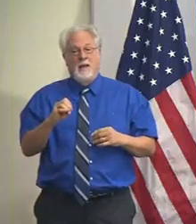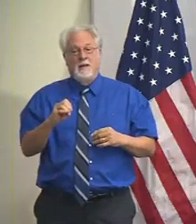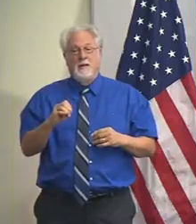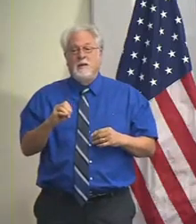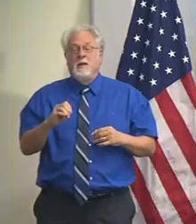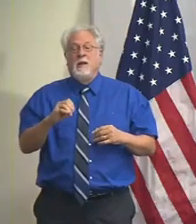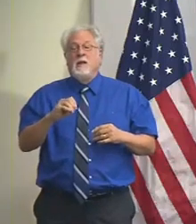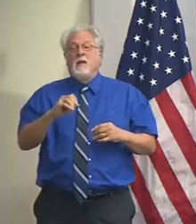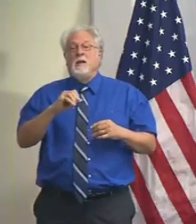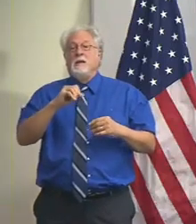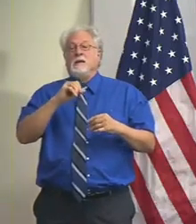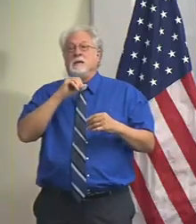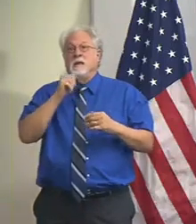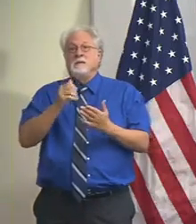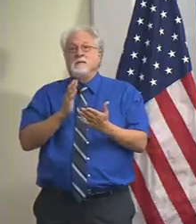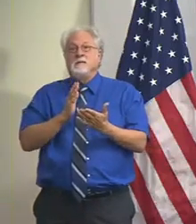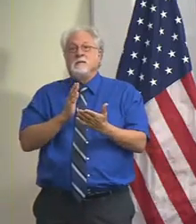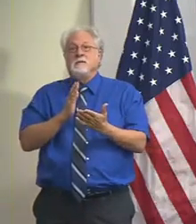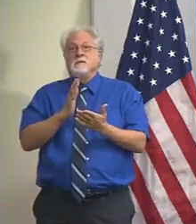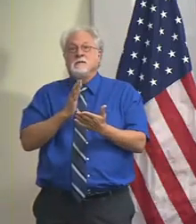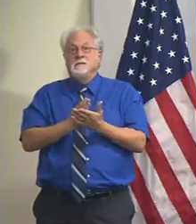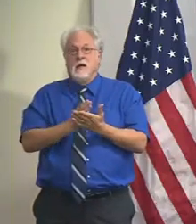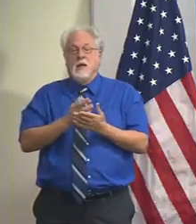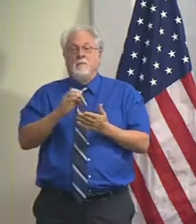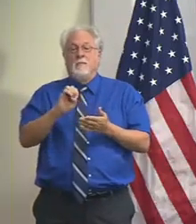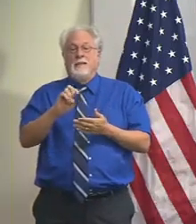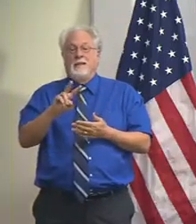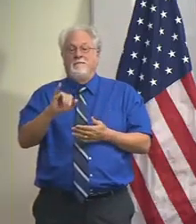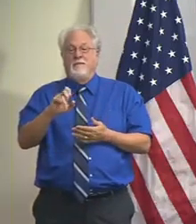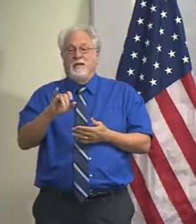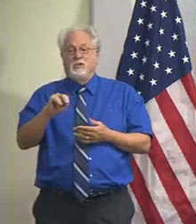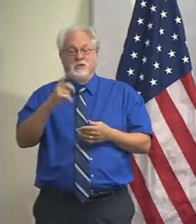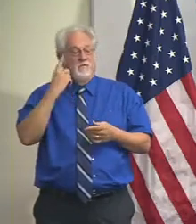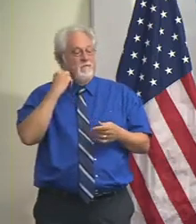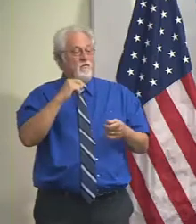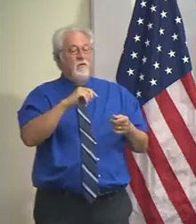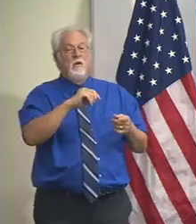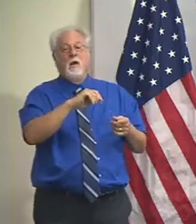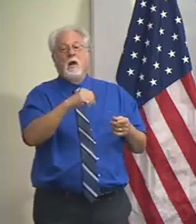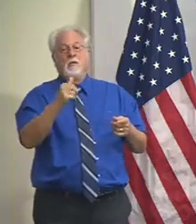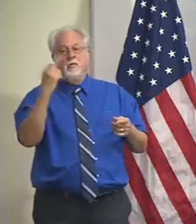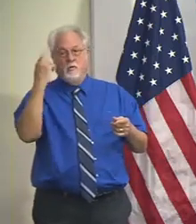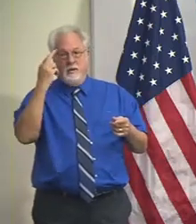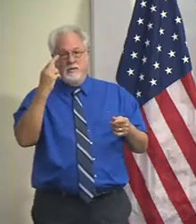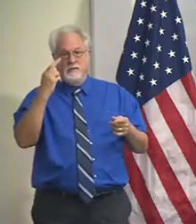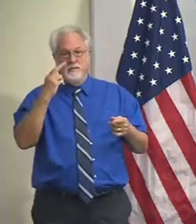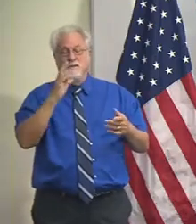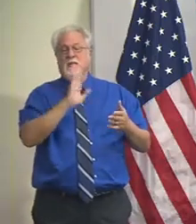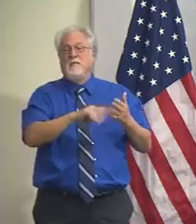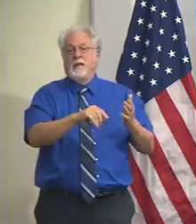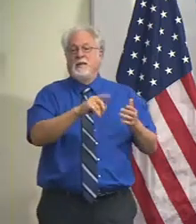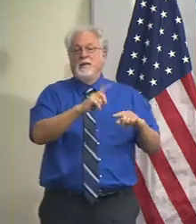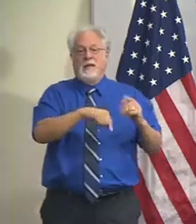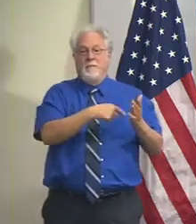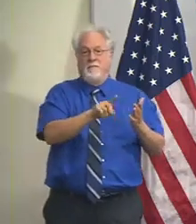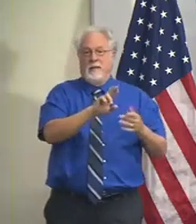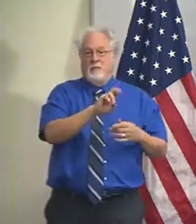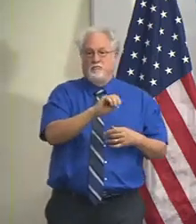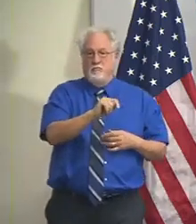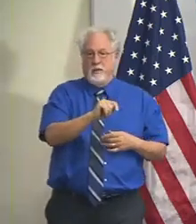halt evictions for reasons other than inability to pay rent. So you have a lot